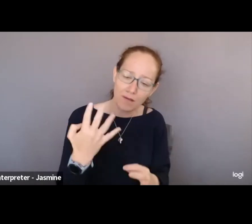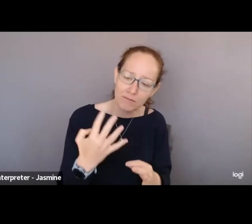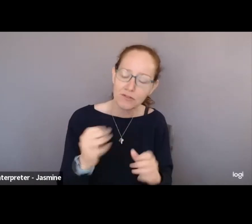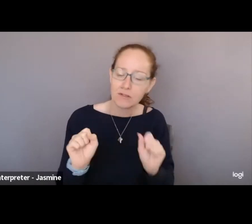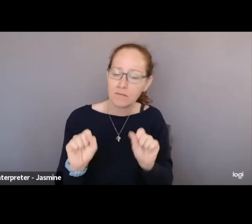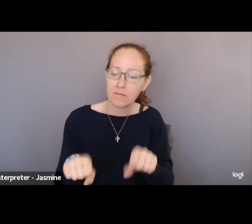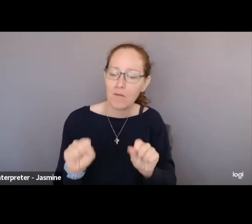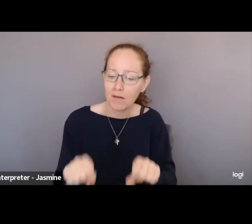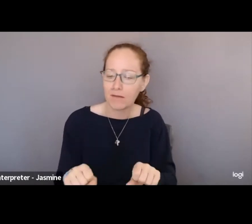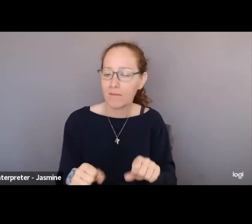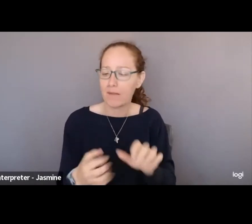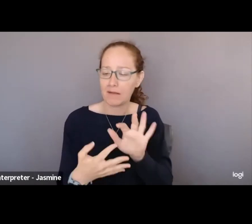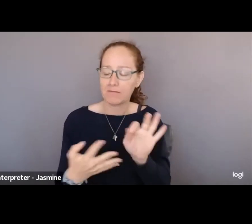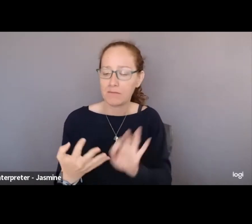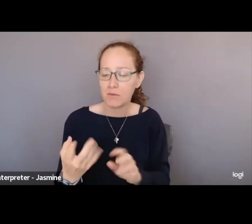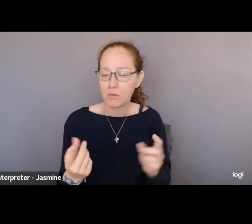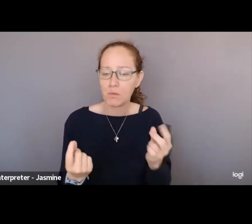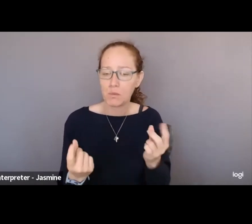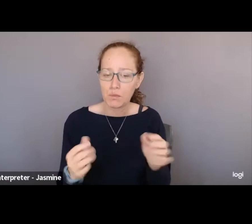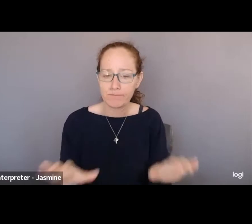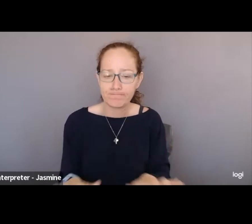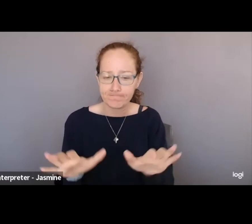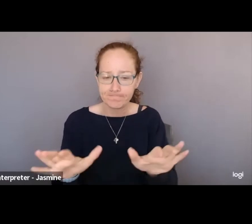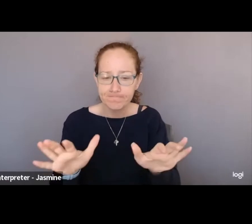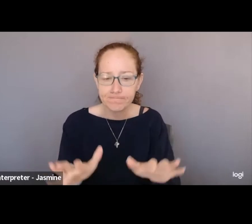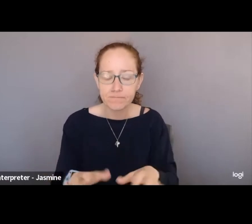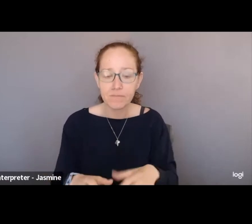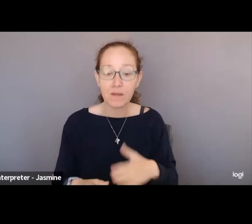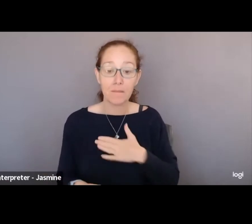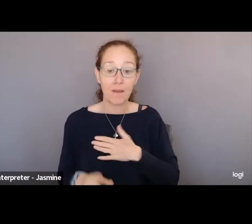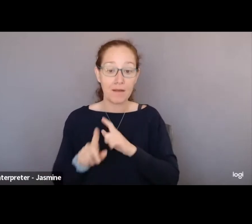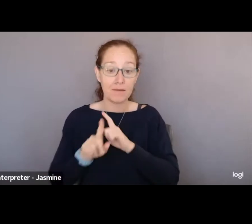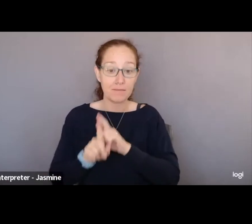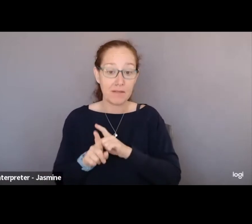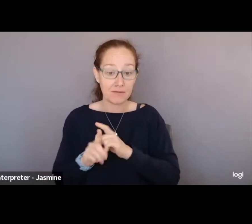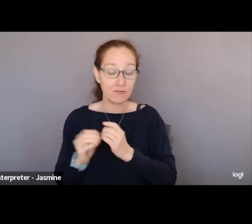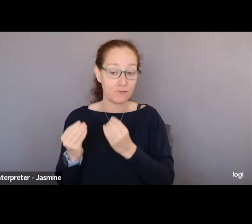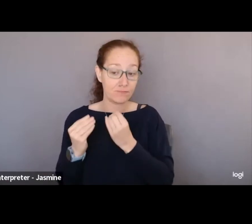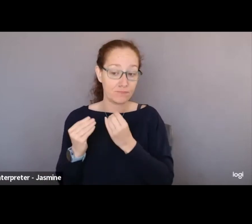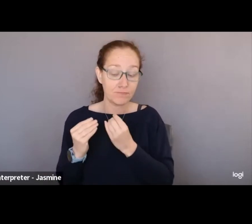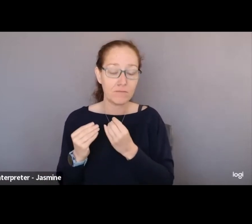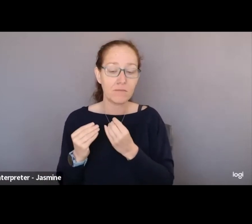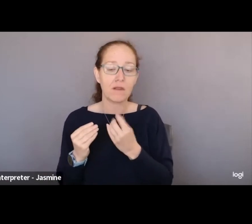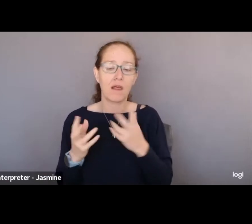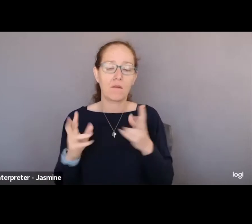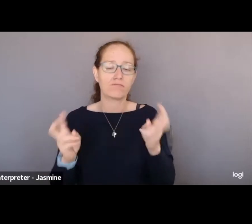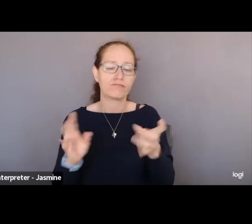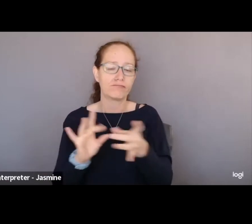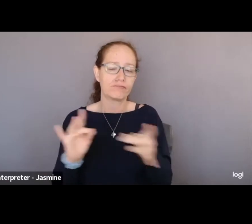I'd like to share a short quotation from my mentor, Dr. Maxine Greene.